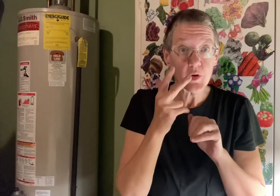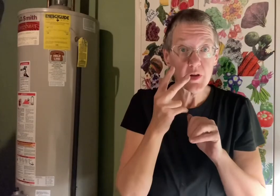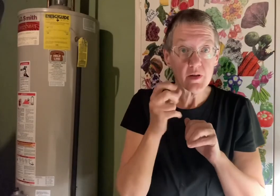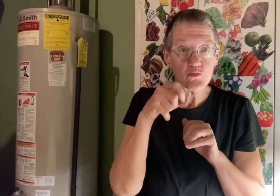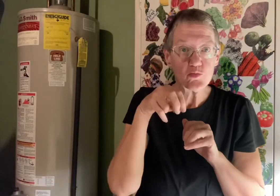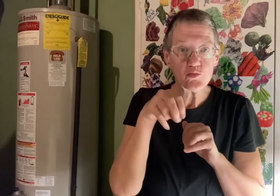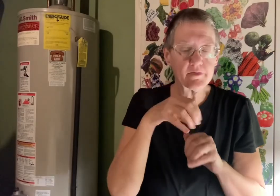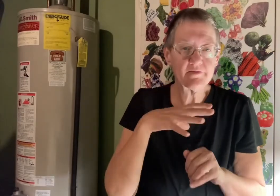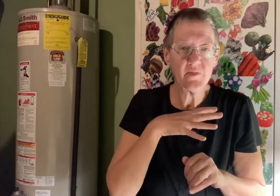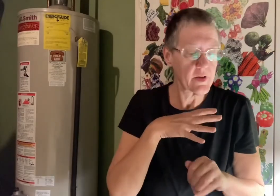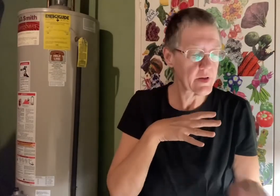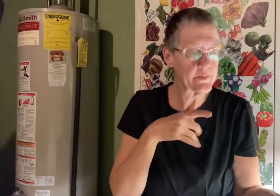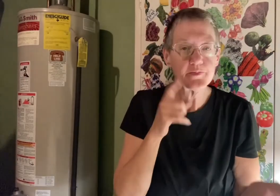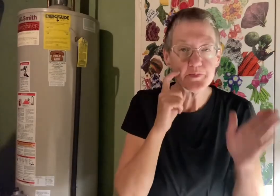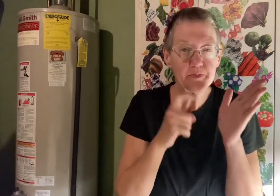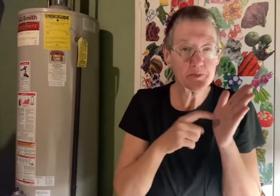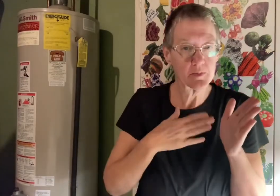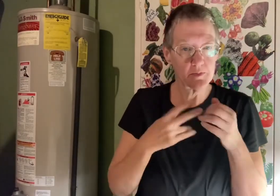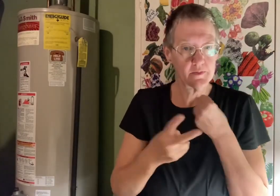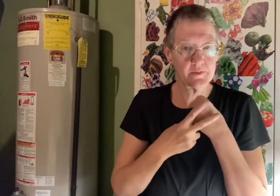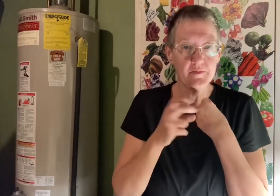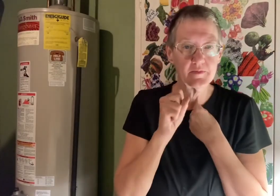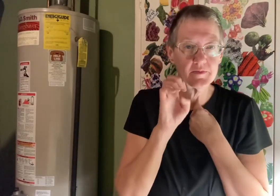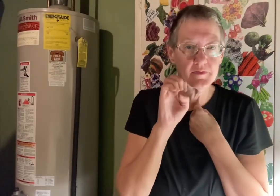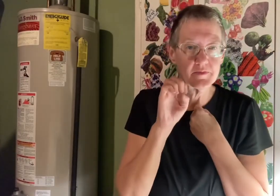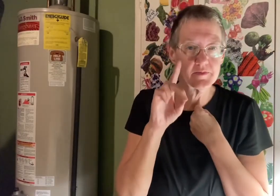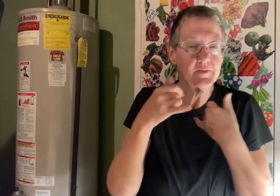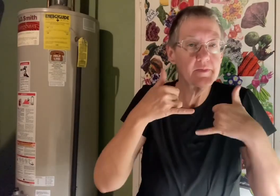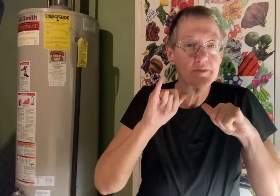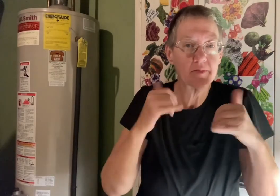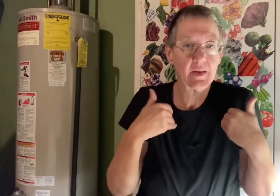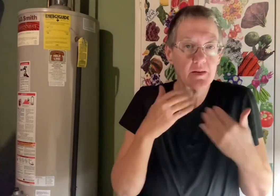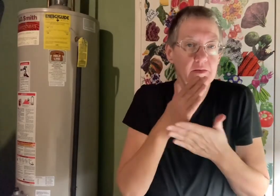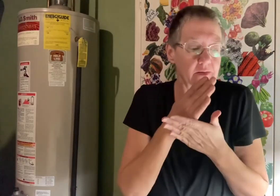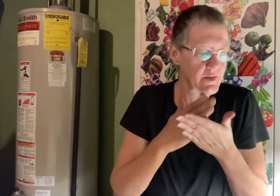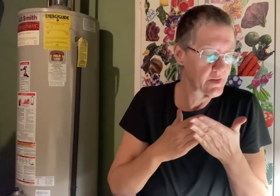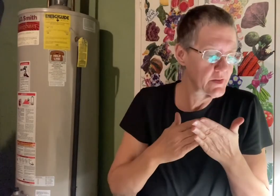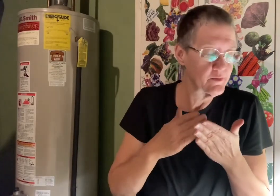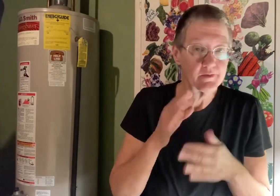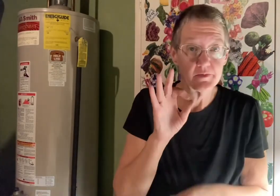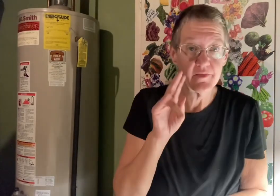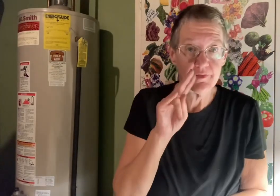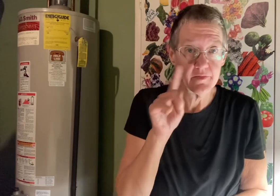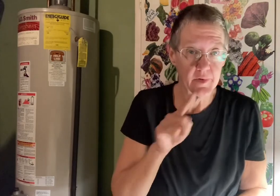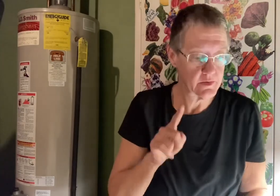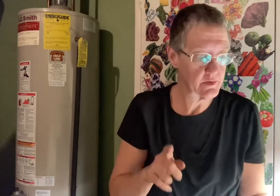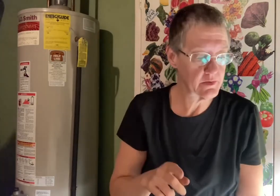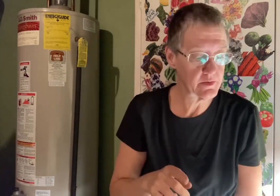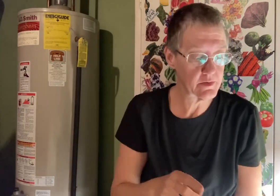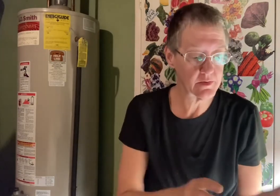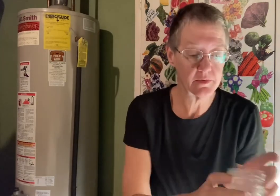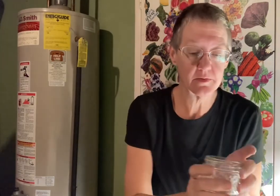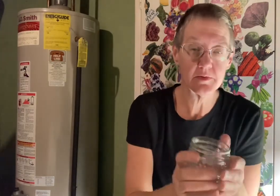Now if more than 3 fall in, that's fine. If you notice, my saved seeds still have some fuzz on